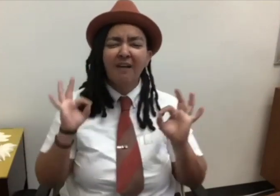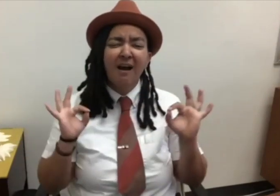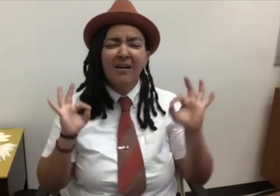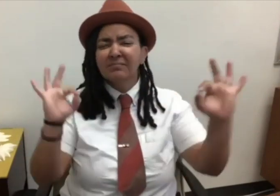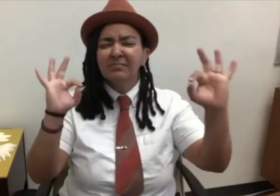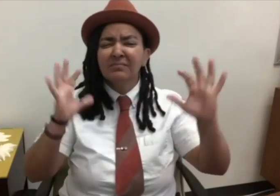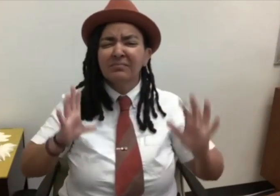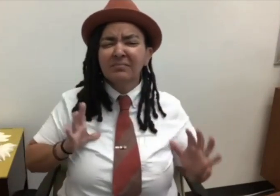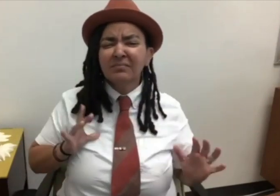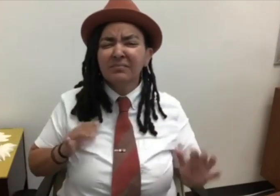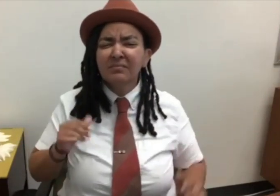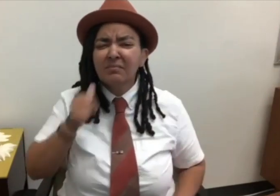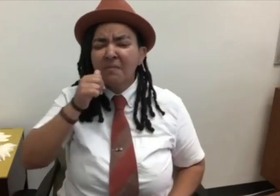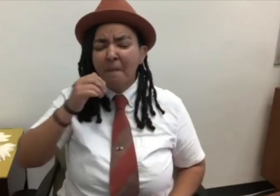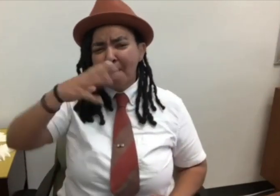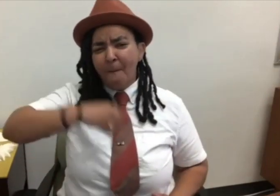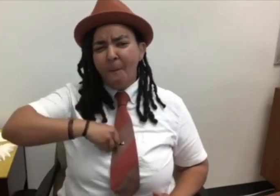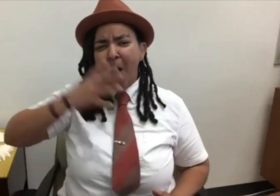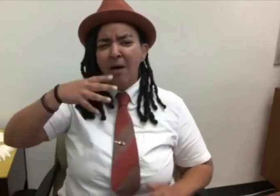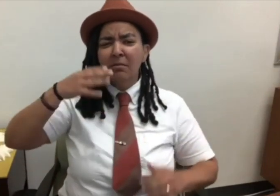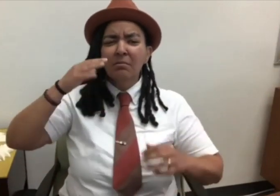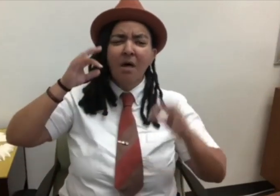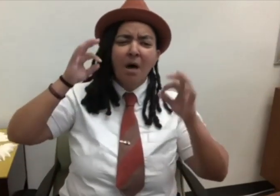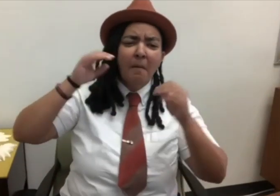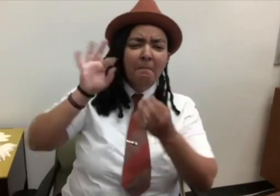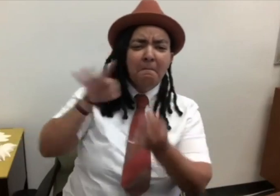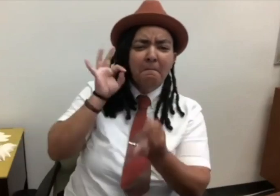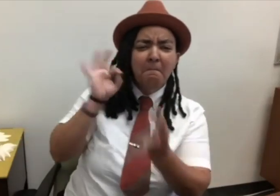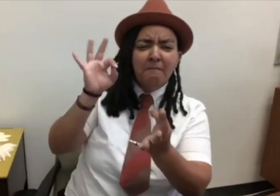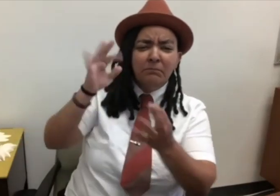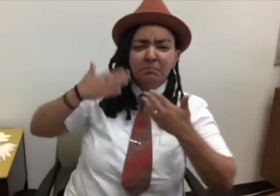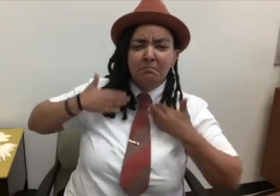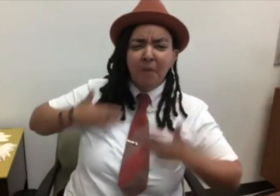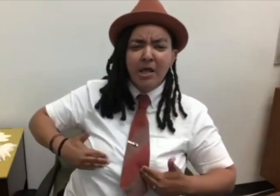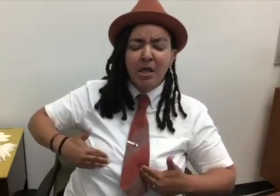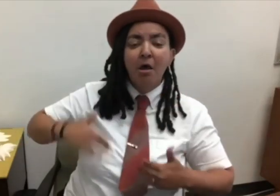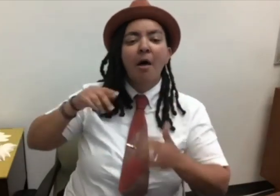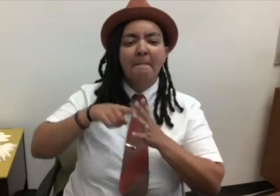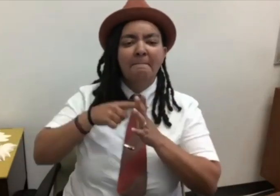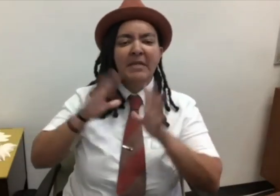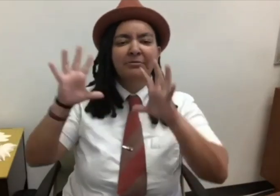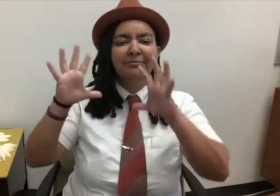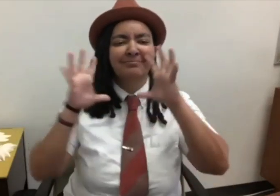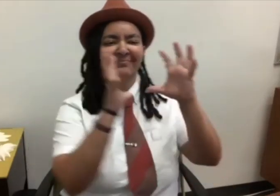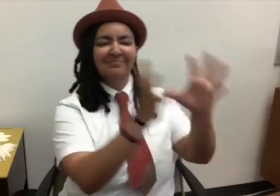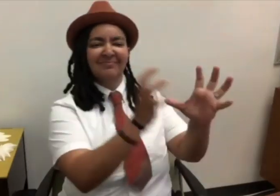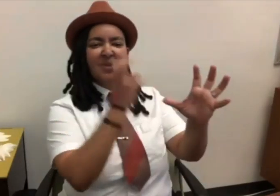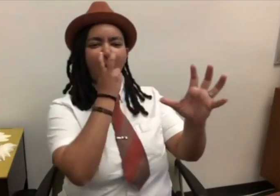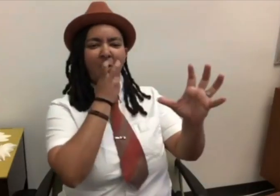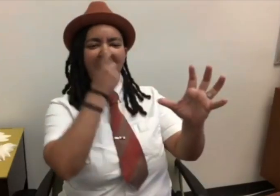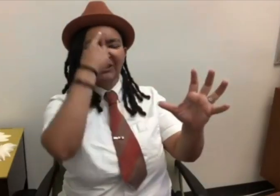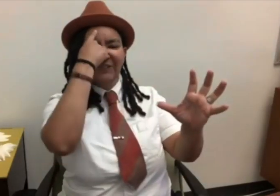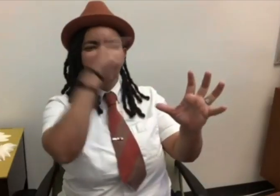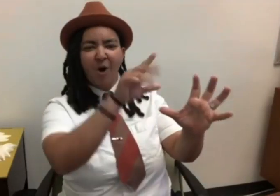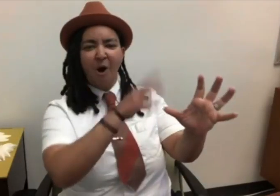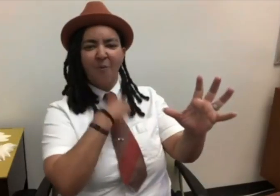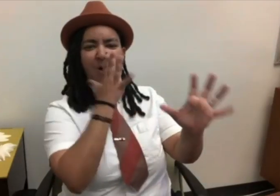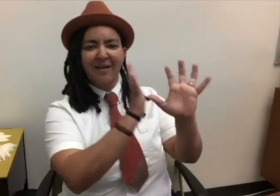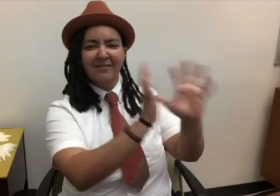valued approach and make it something that included more people and not just